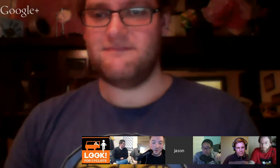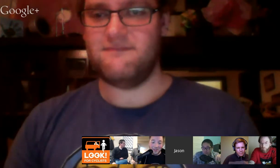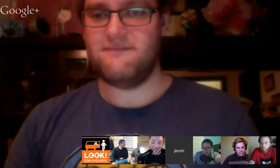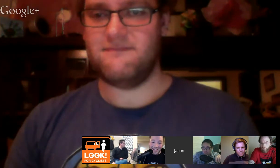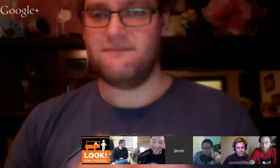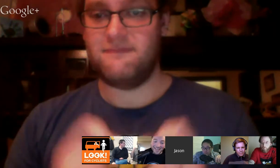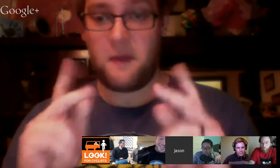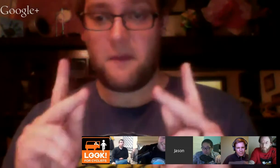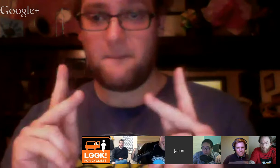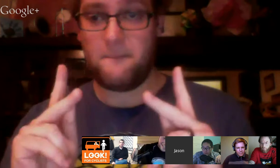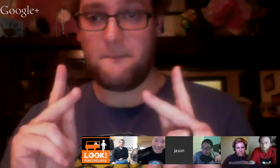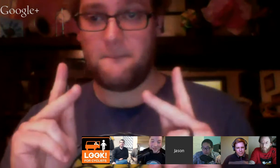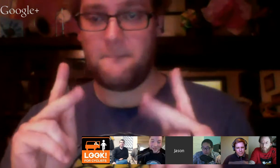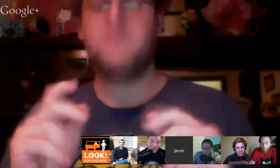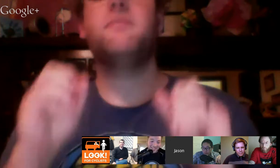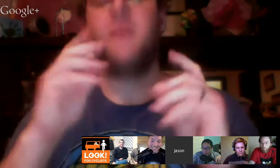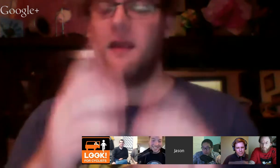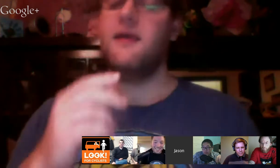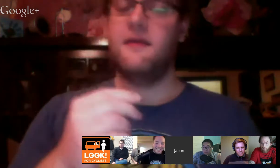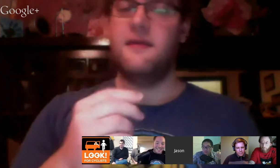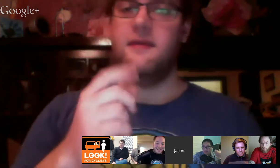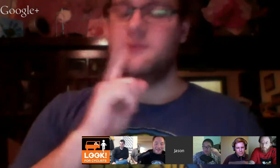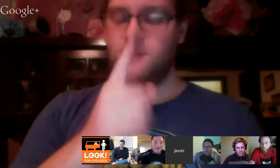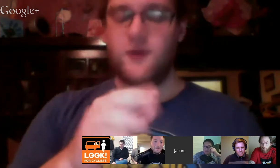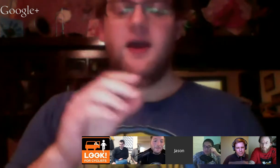There we go. Now we can hear Jason.